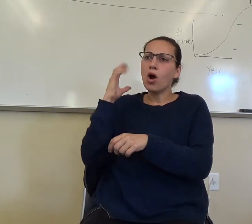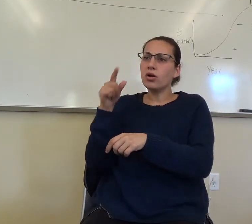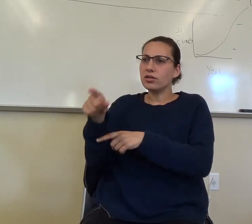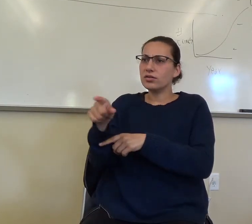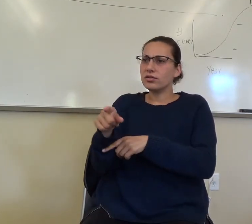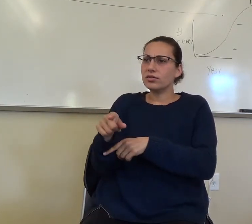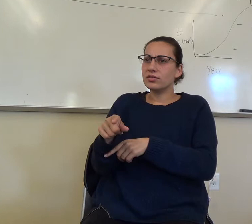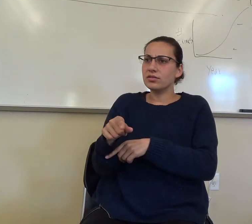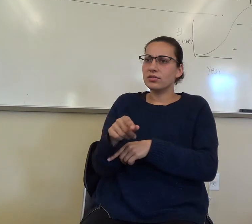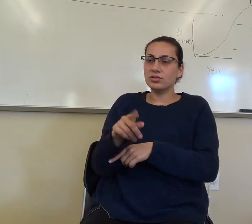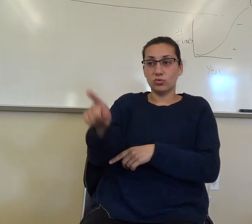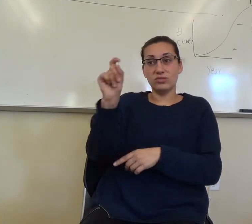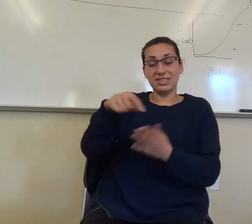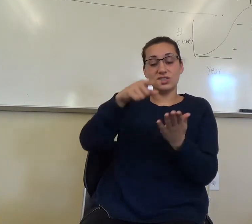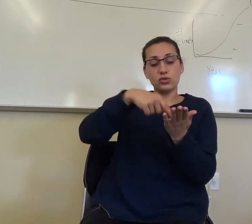making corrections as we look at it.